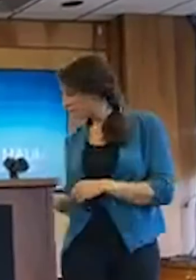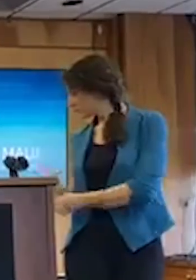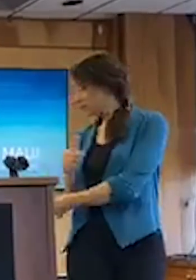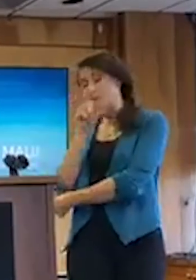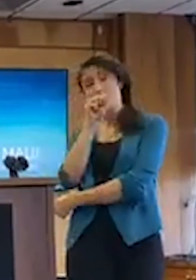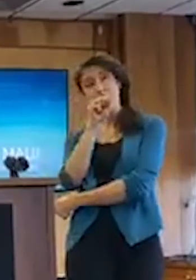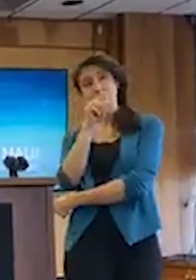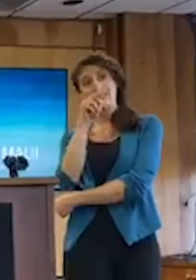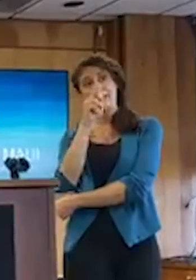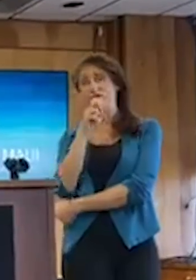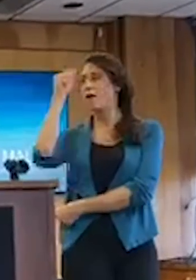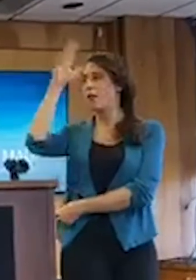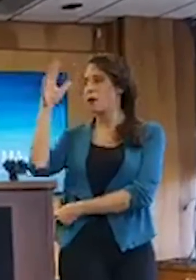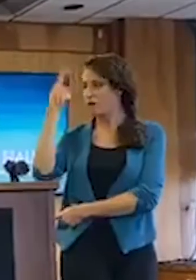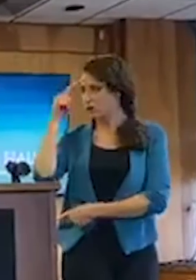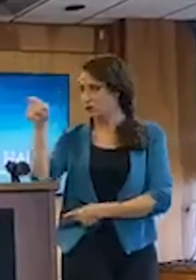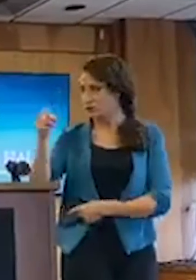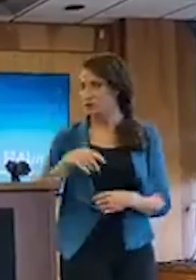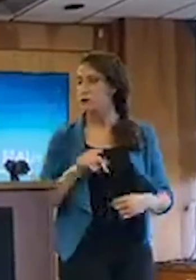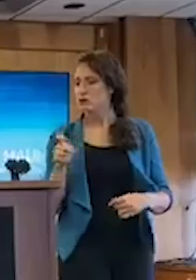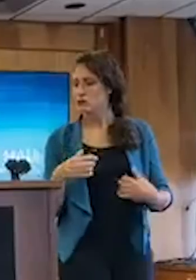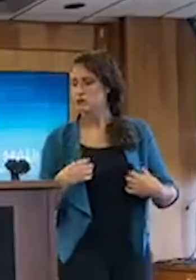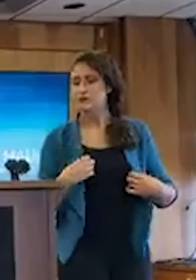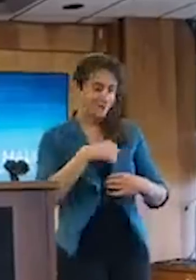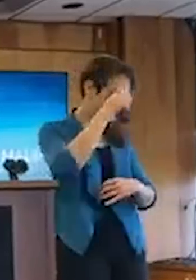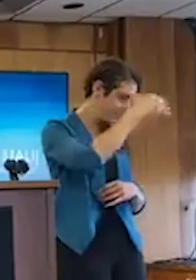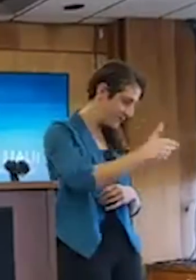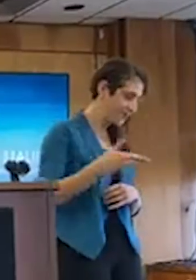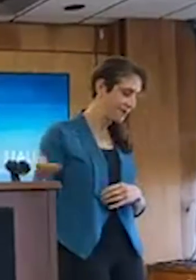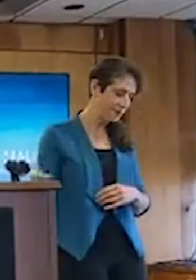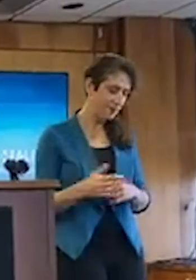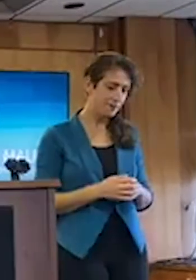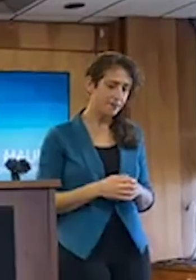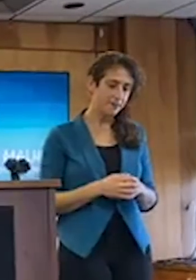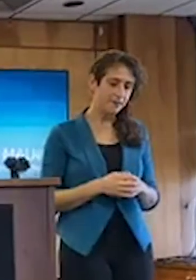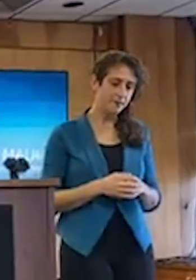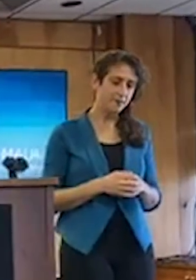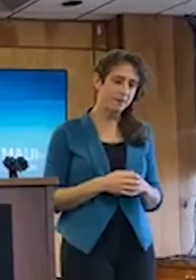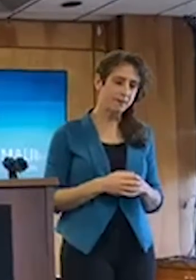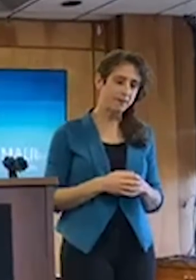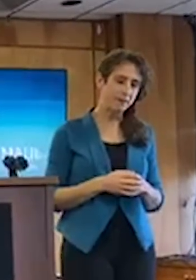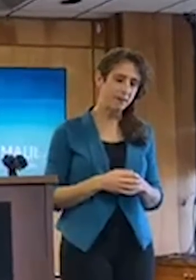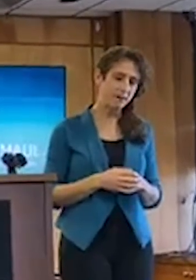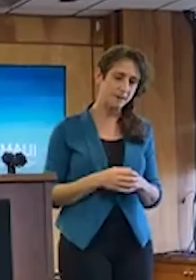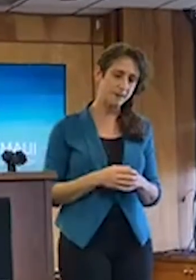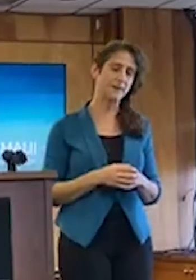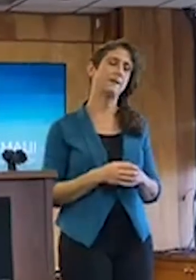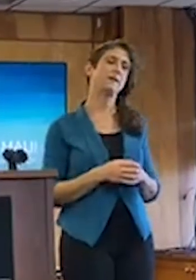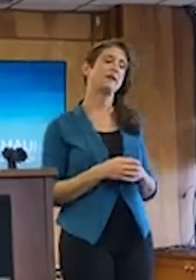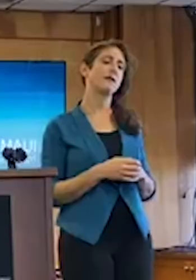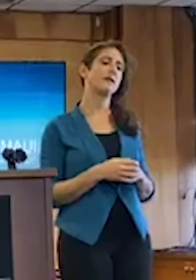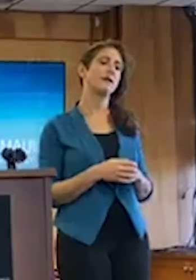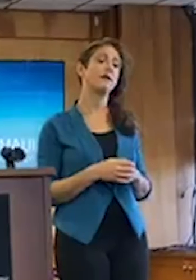for Mayor Victorino. Hello, Mayor. Aloha. When the Maui Police Department moves from education of the public health emergency